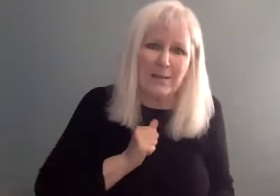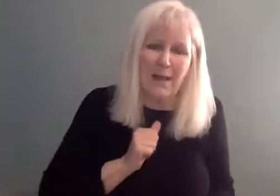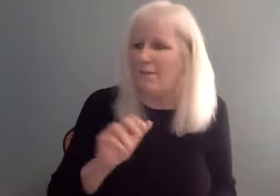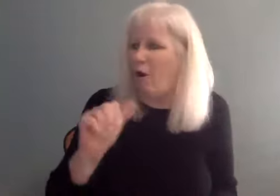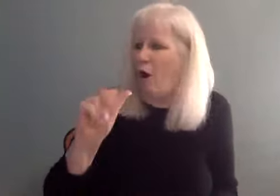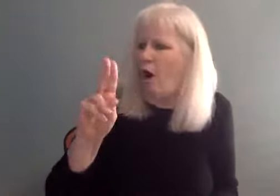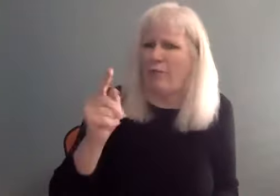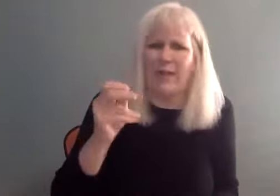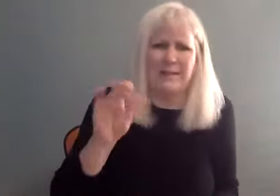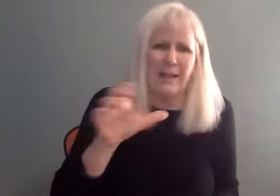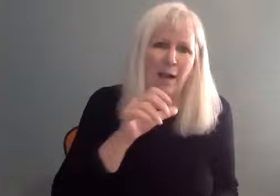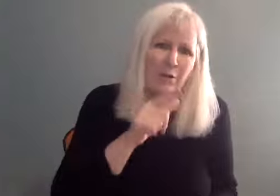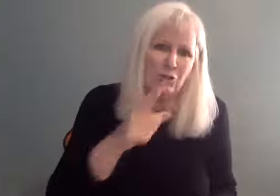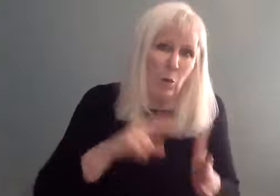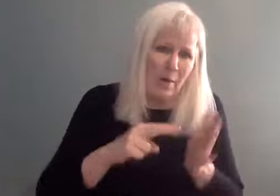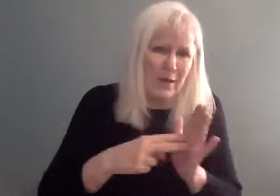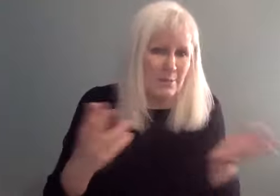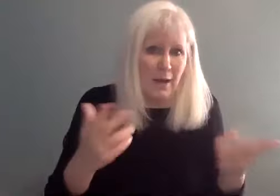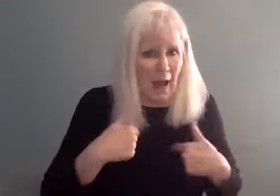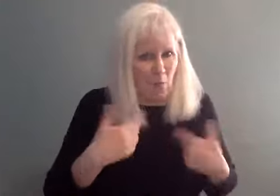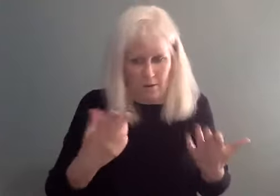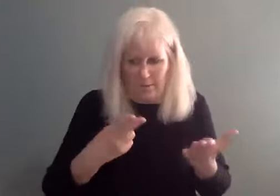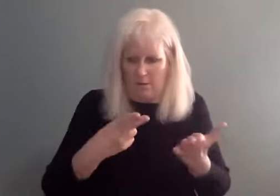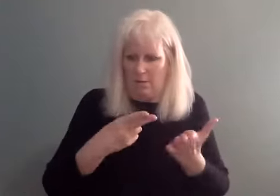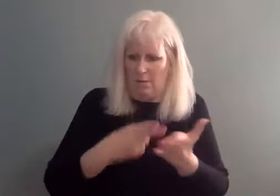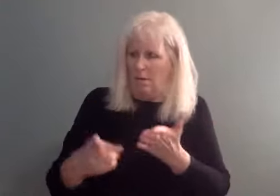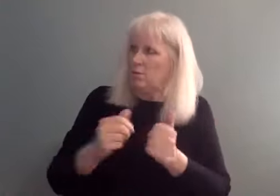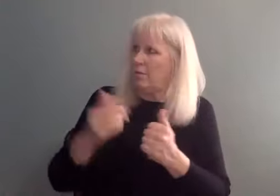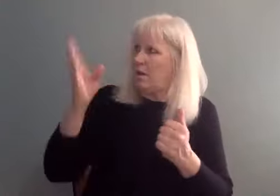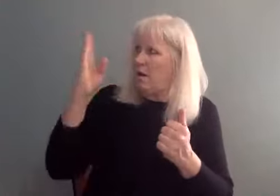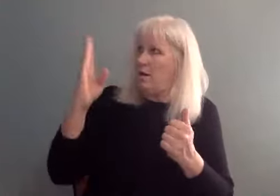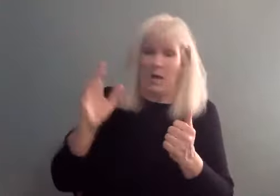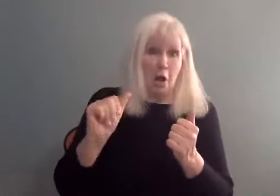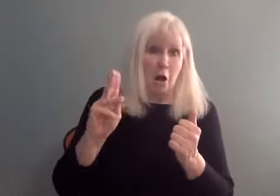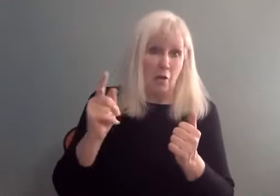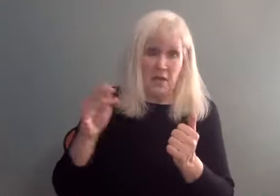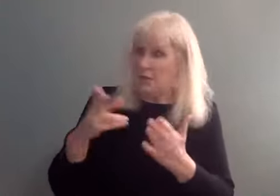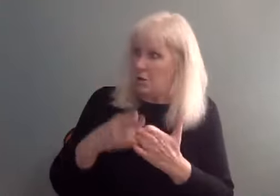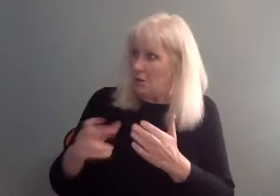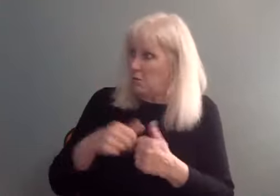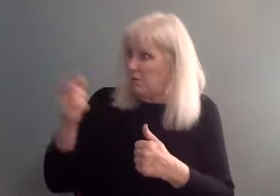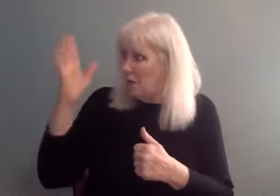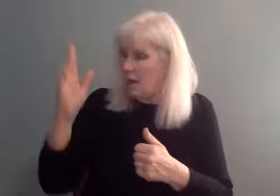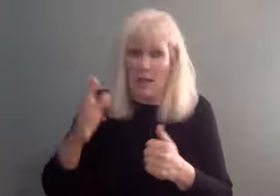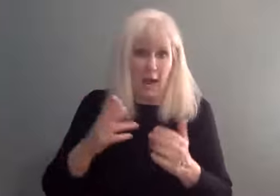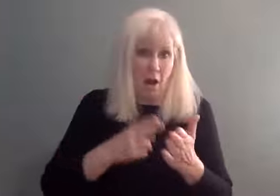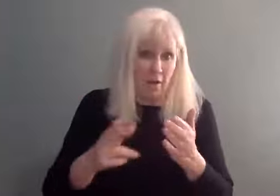guess. I want to be authentic to my God, because when I'm authentic to my God, then I'm authentic to you, because it's a